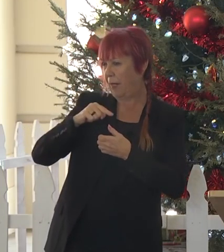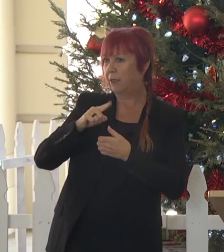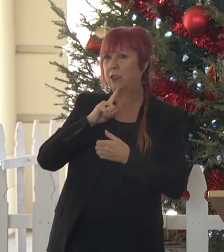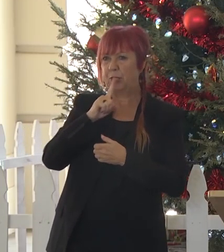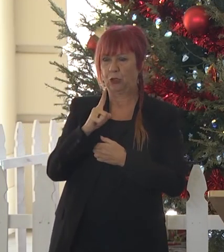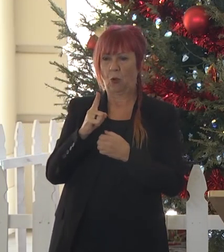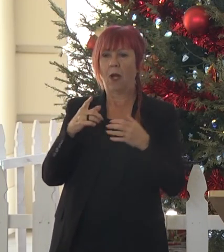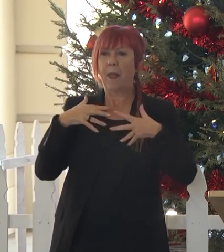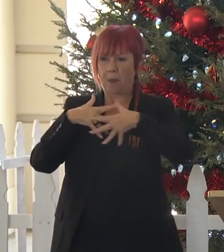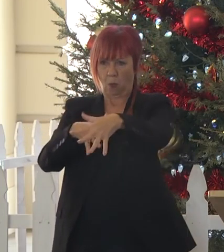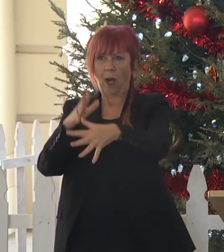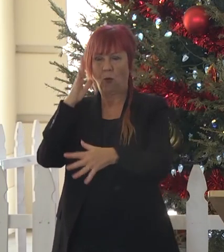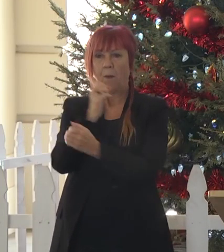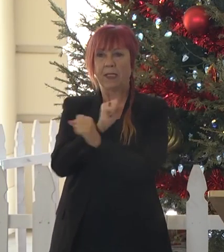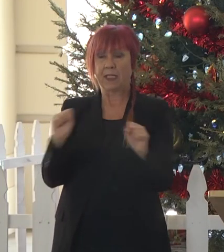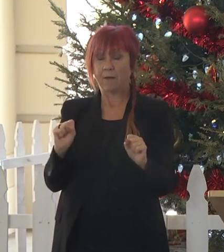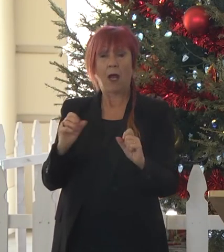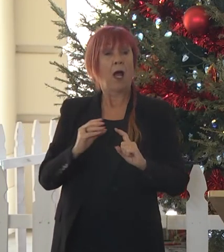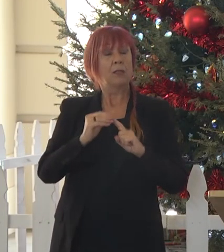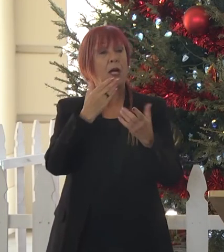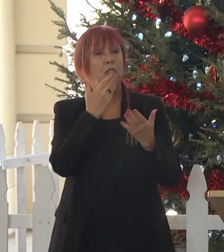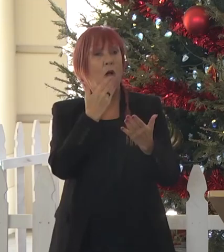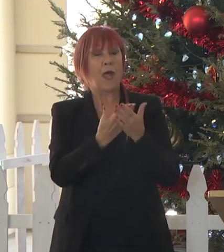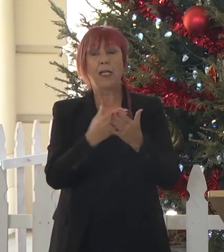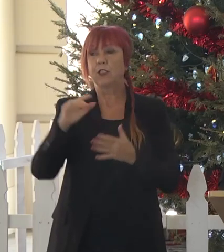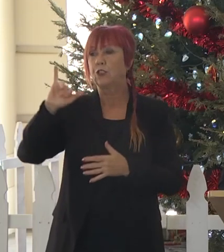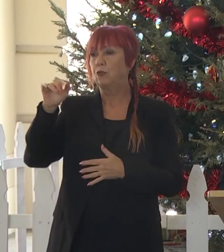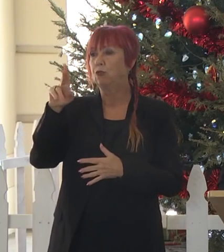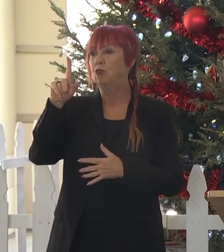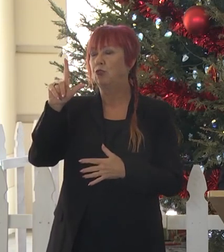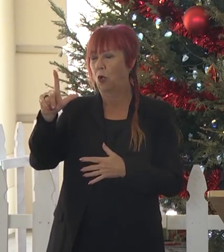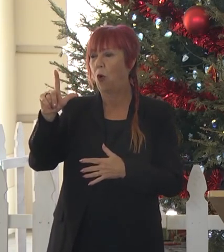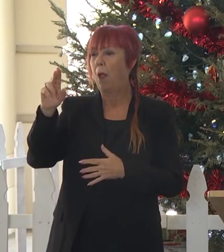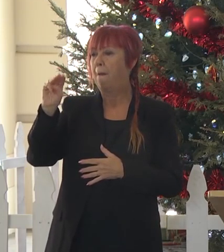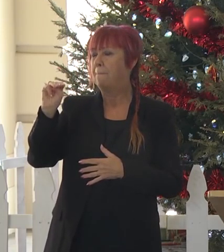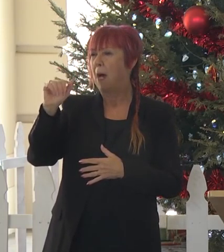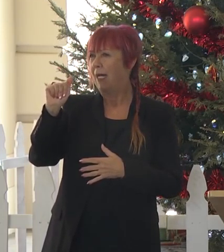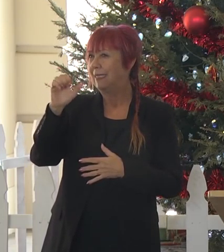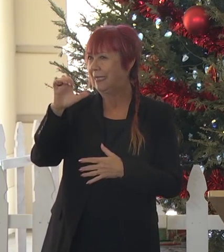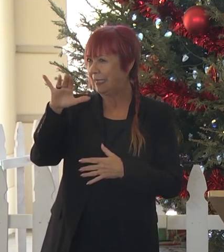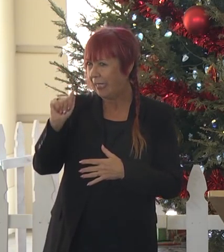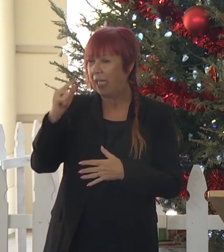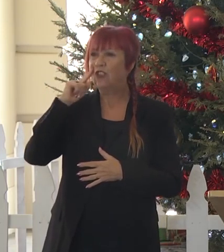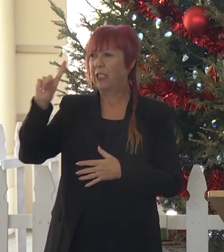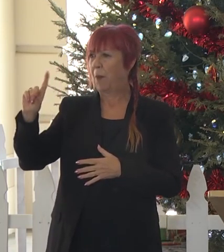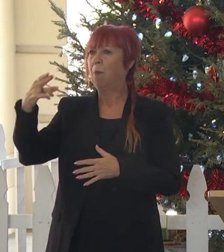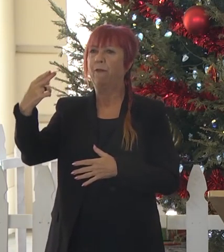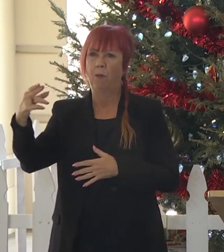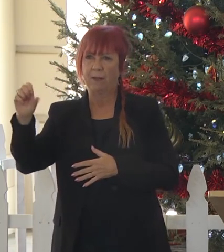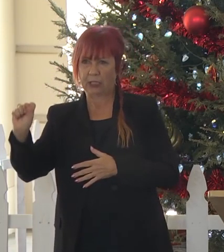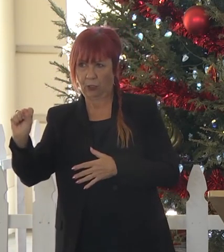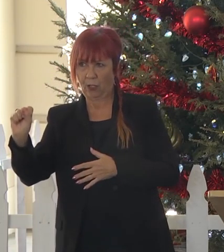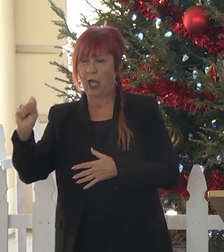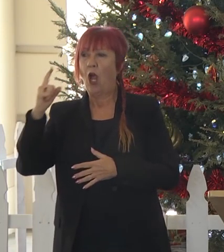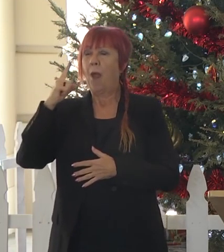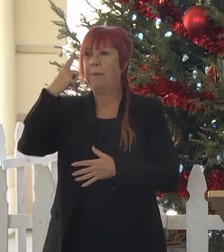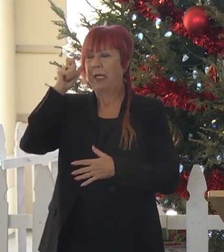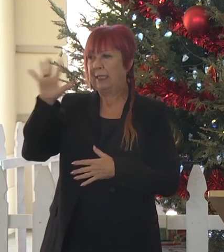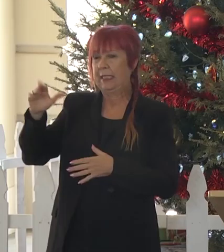our parade very safe. Special thanks to Joe Macias from the Department of Homeland Security for all the resources that he has sent our